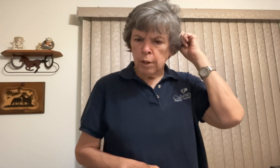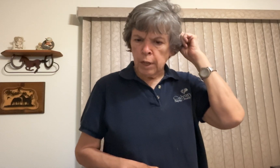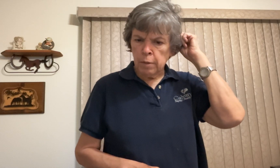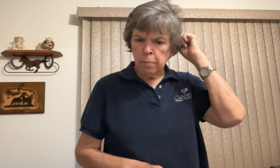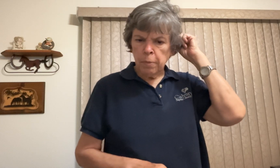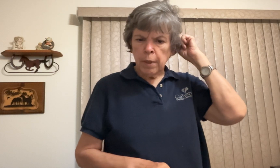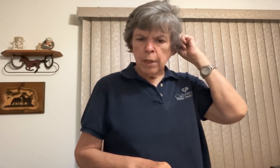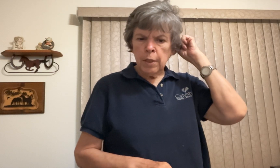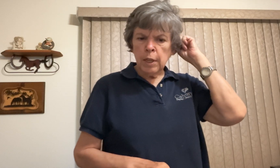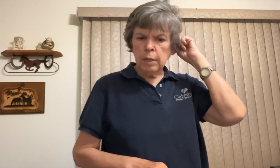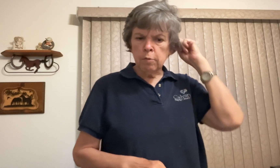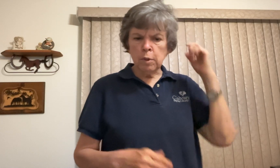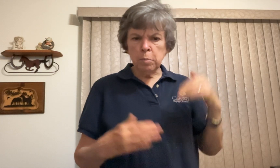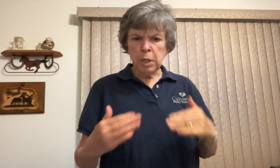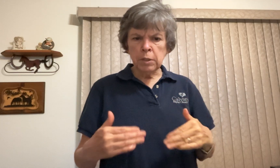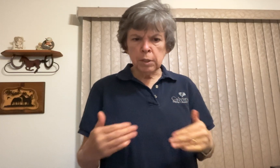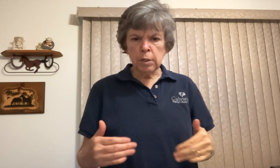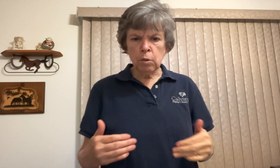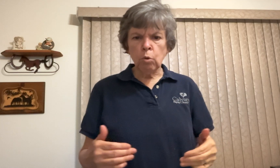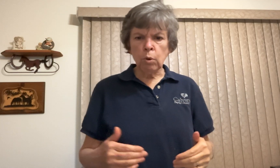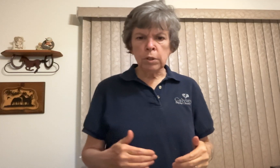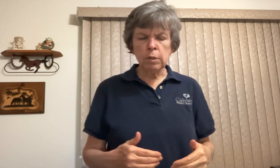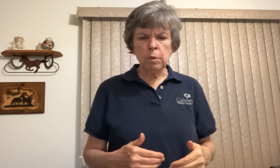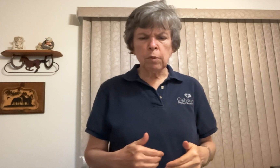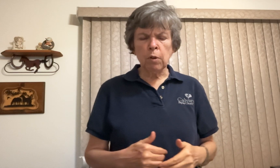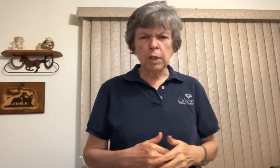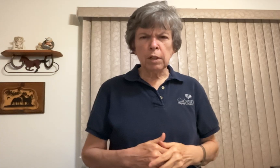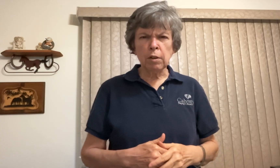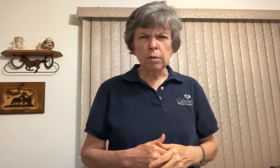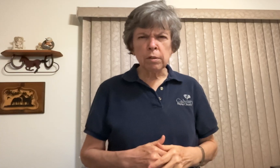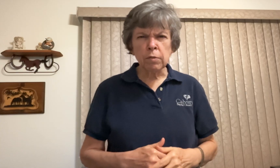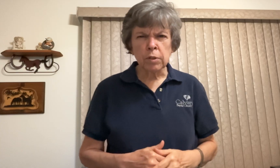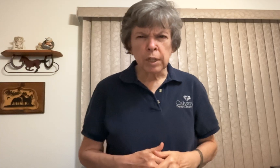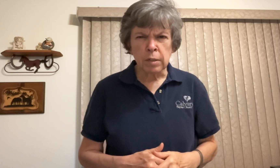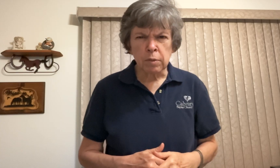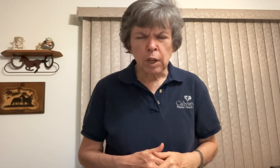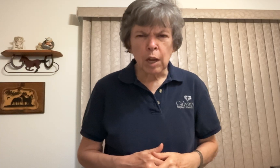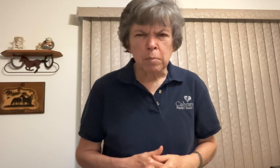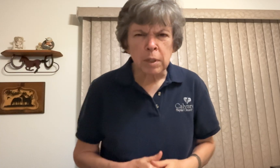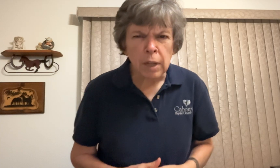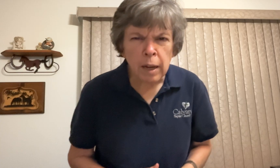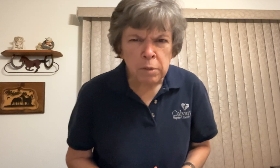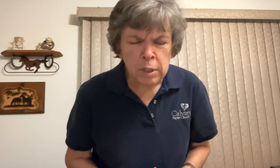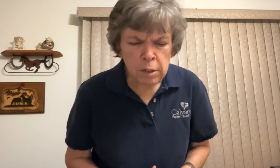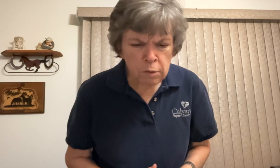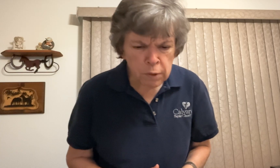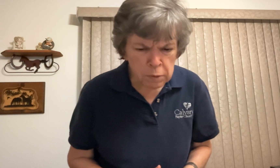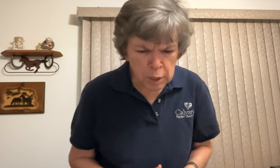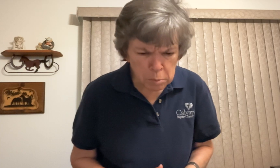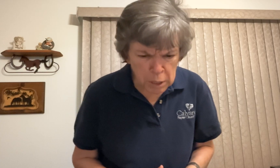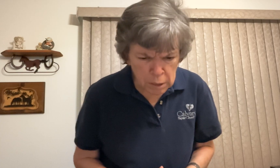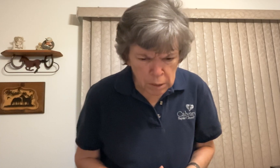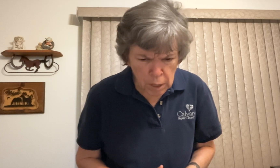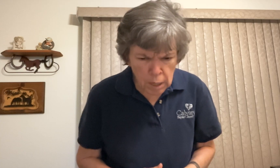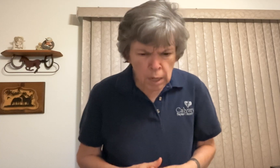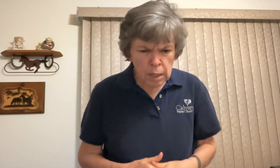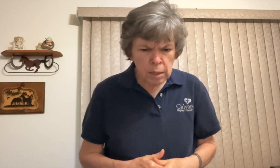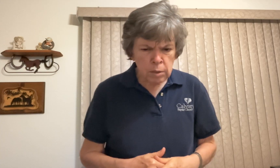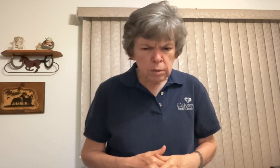Okay. Then it repeats the chorus that we've already learned, and for sake of time, because I have to stay under 15 minutes, let's do